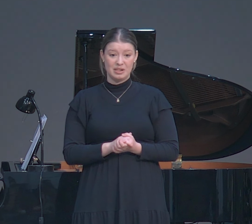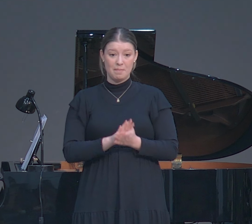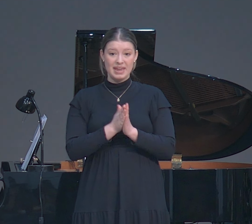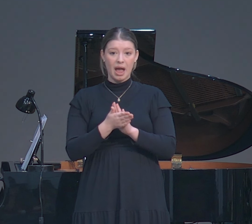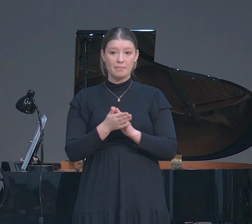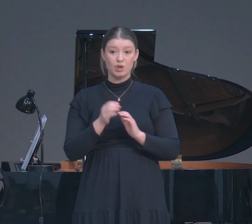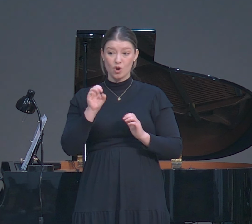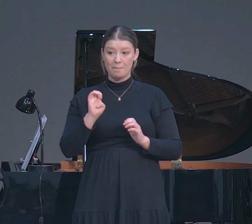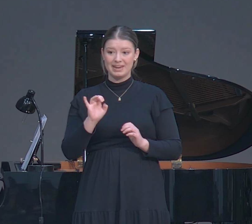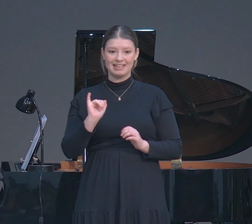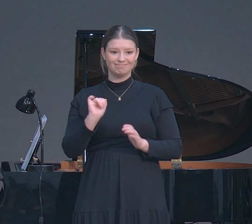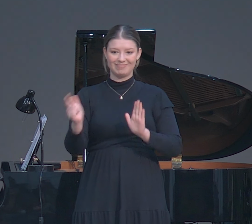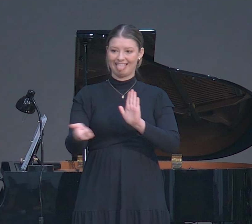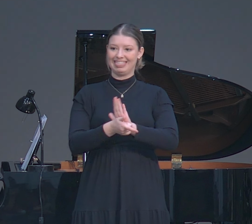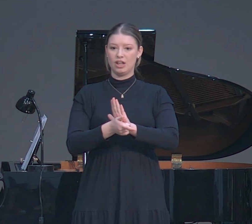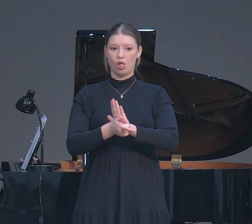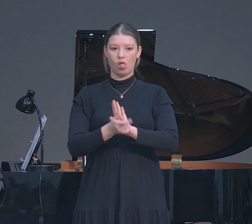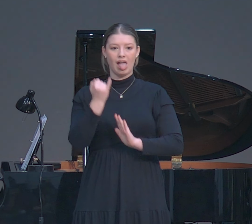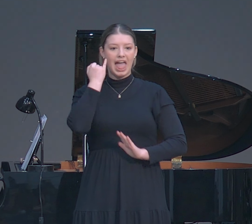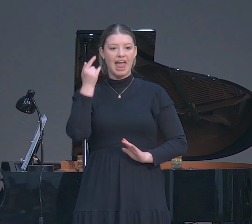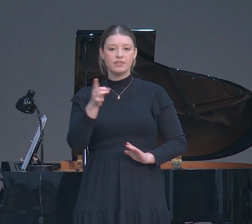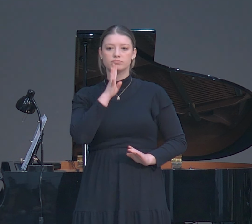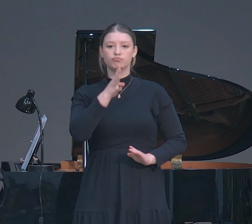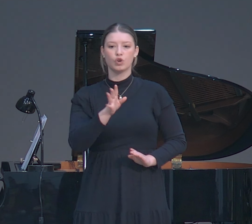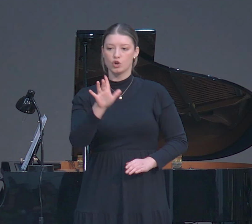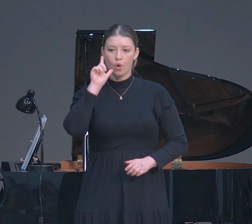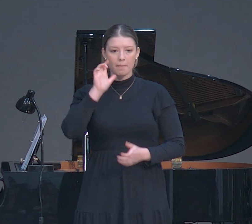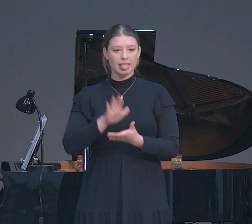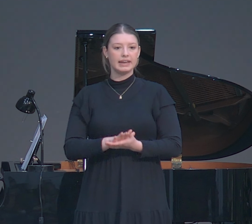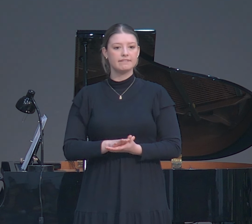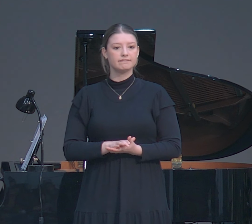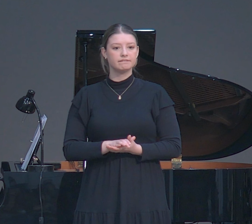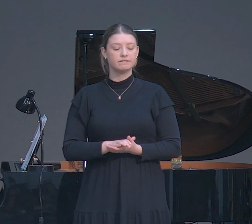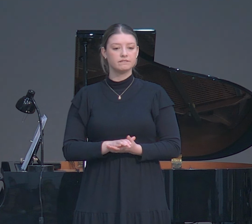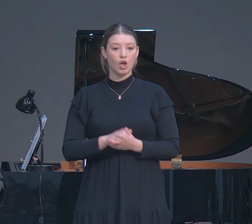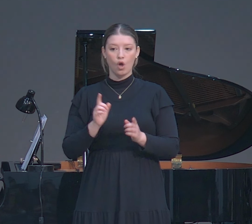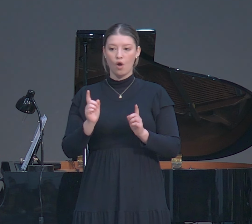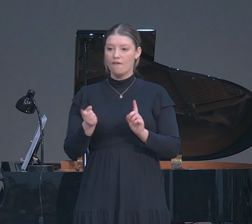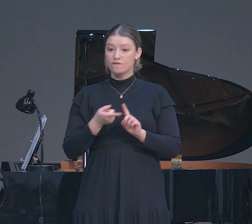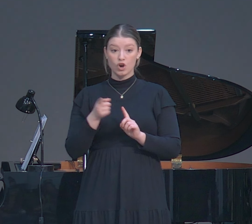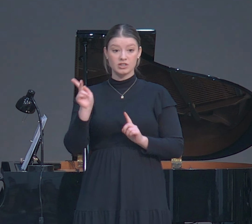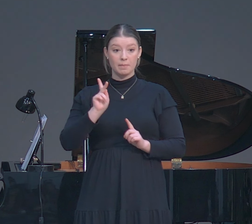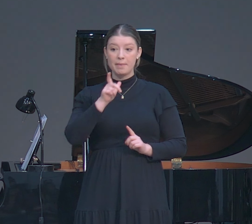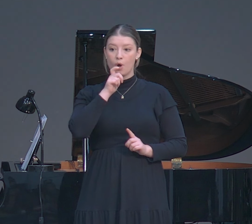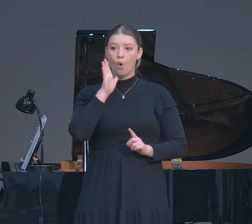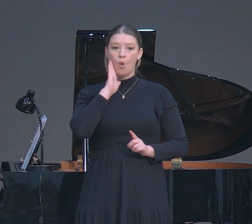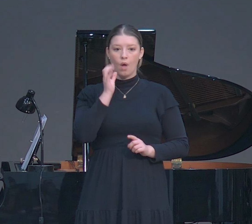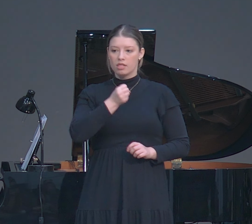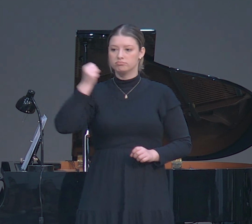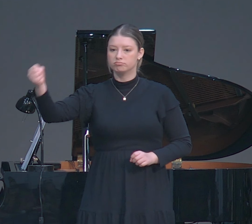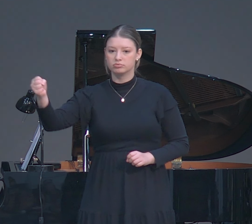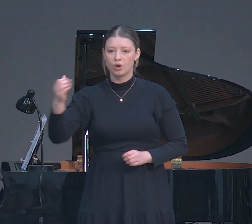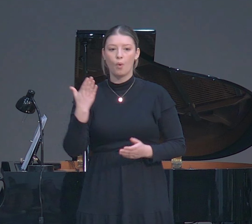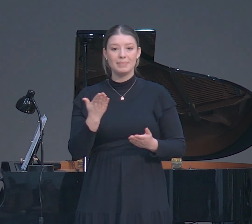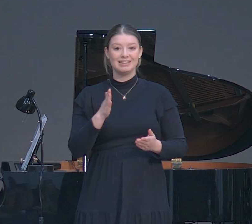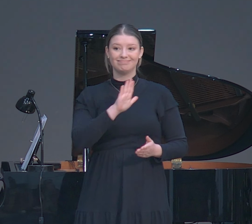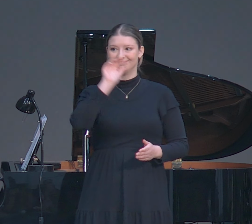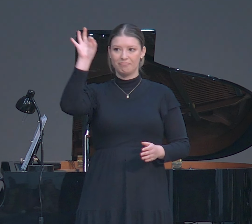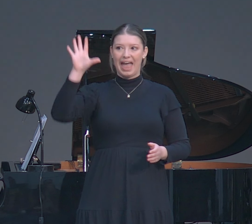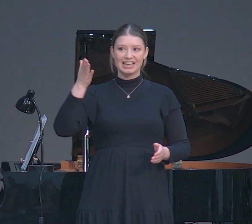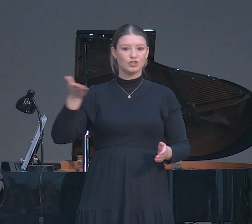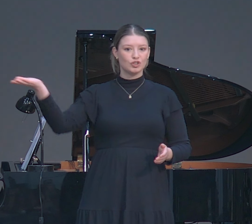criminal to speak certain beliefs, I think the first people to be turned in will probably be your pastors.